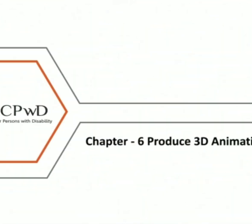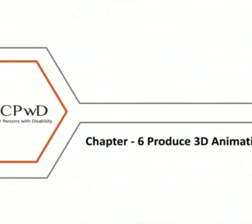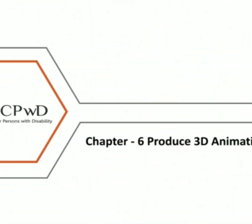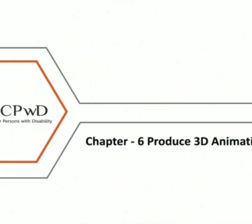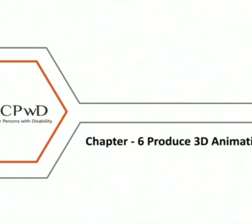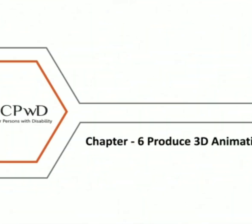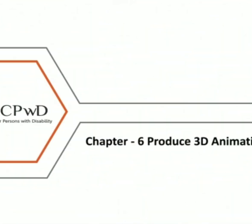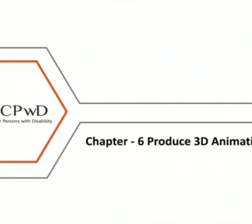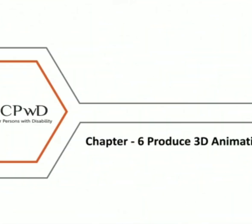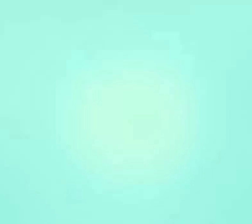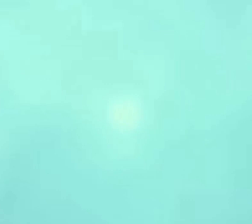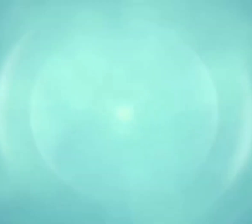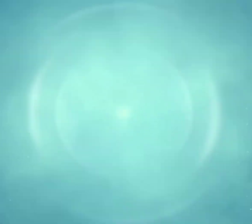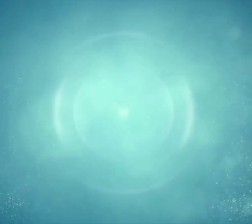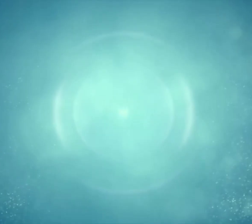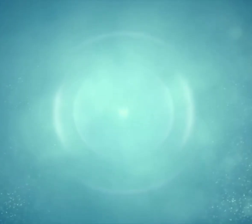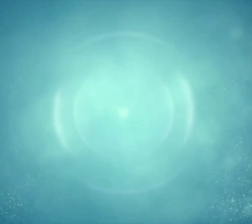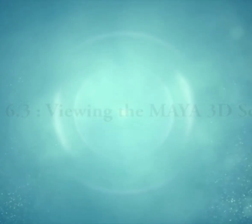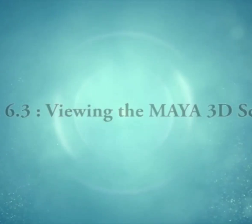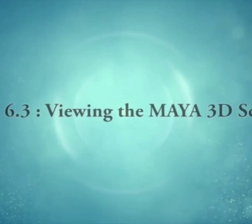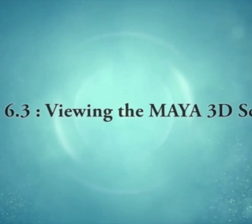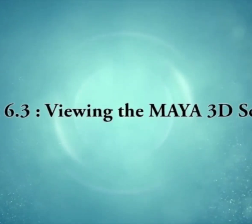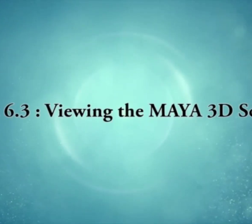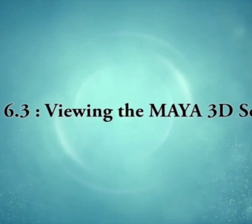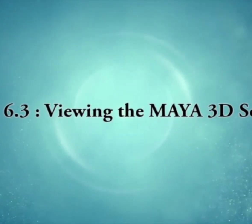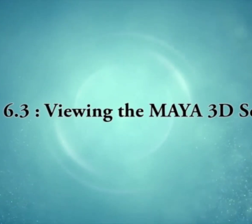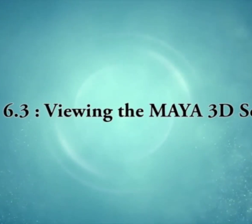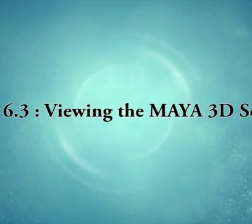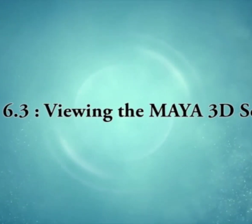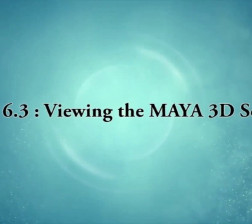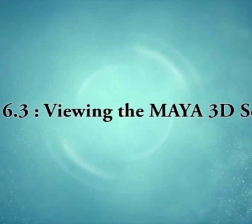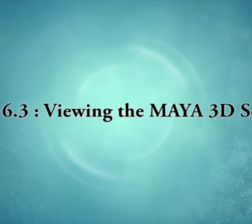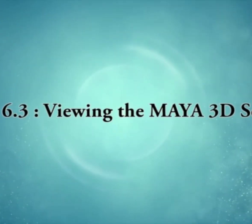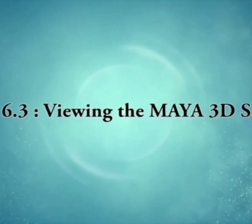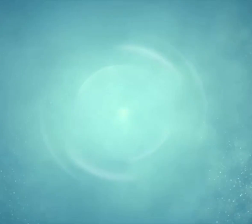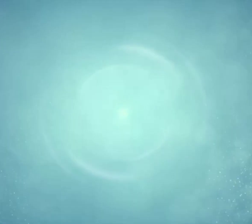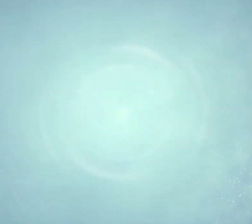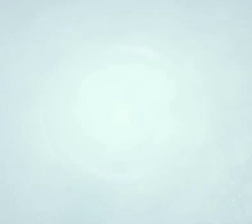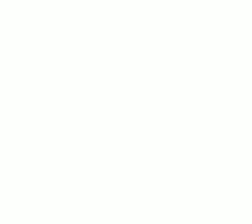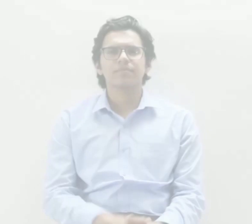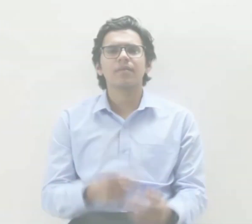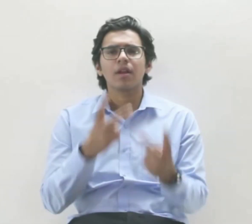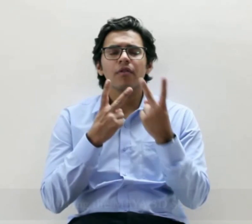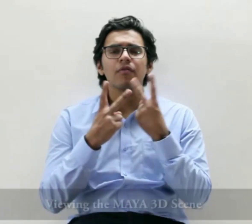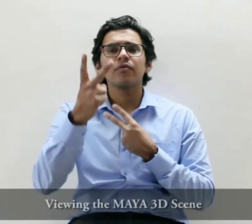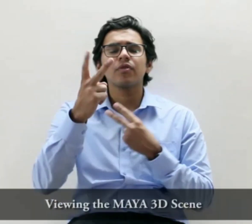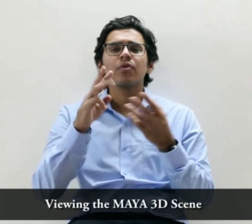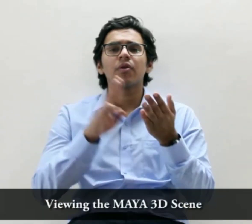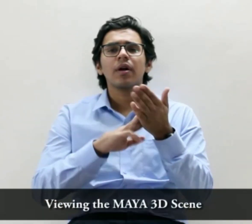Chapter 6: Produce 3D Animation. Unit 6.3: Viewing the Maya 3D